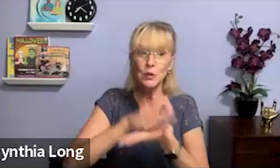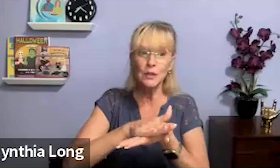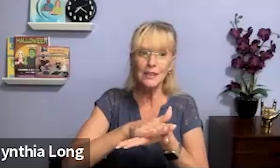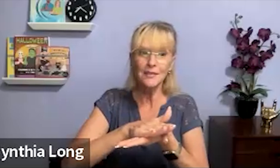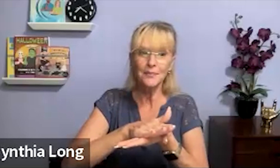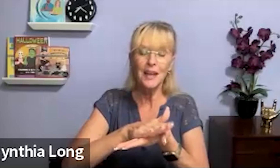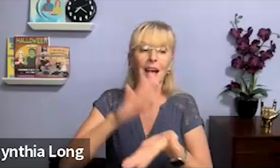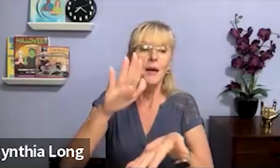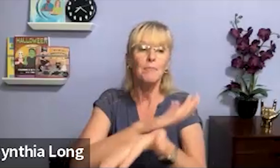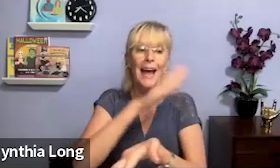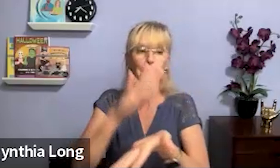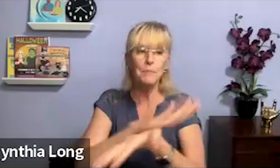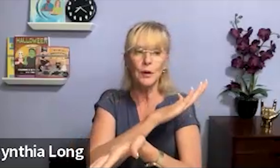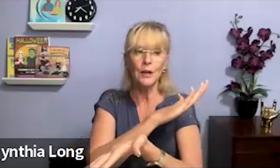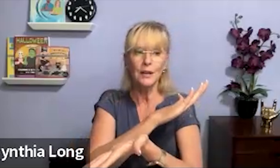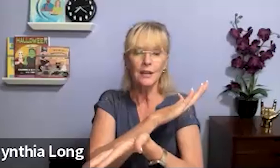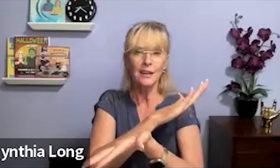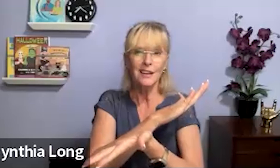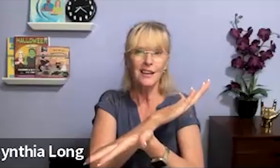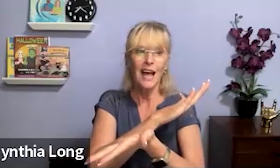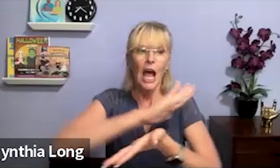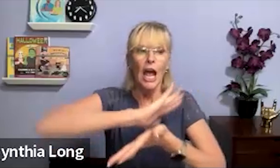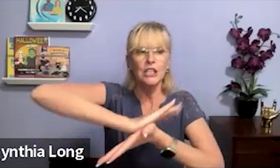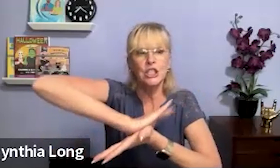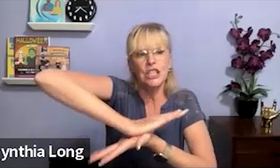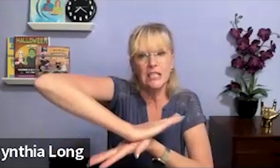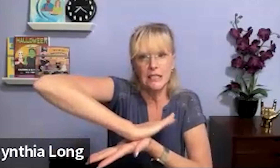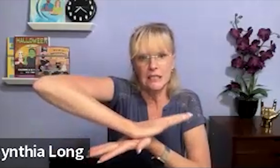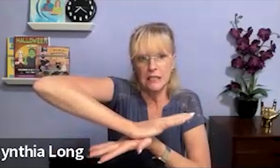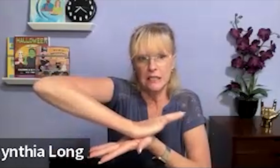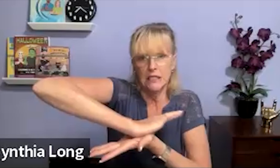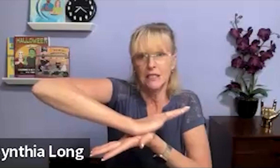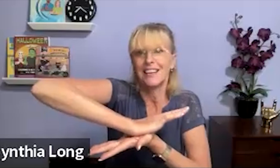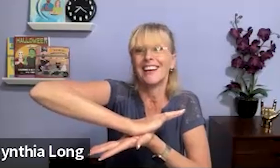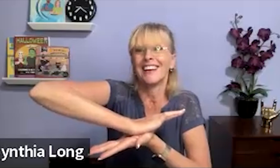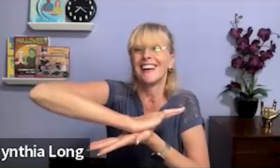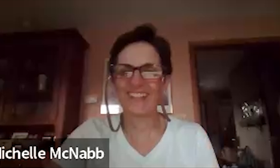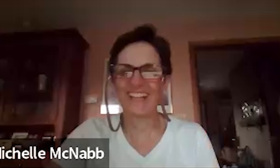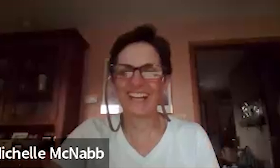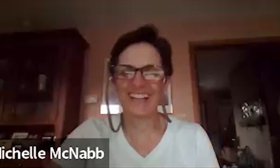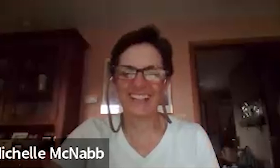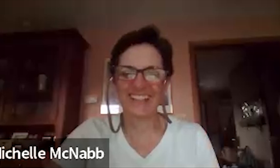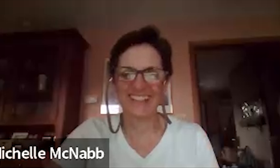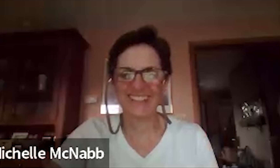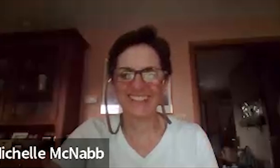School, paper, and cheese. Let's do that